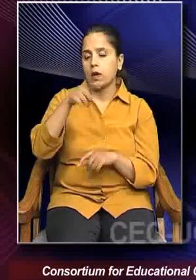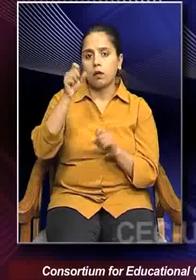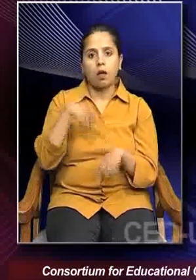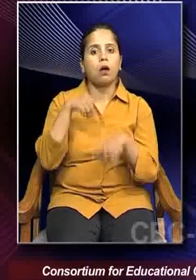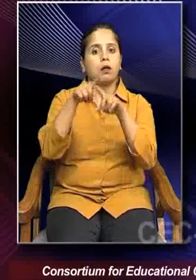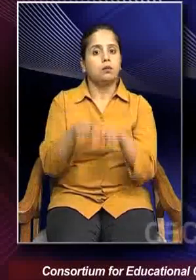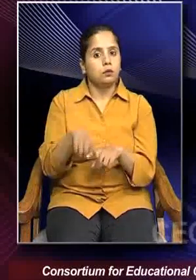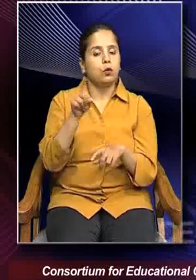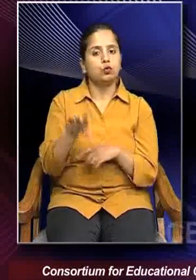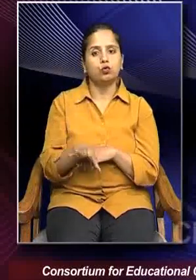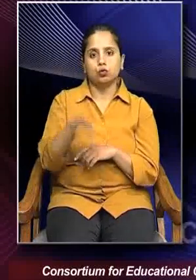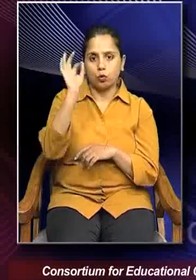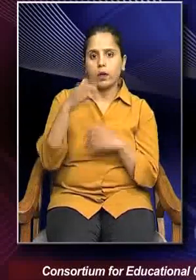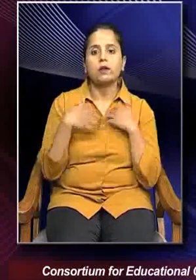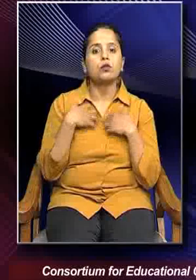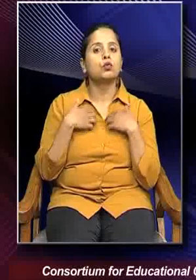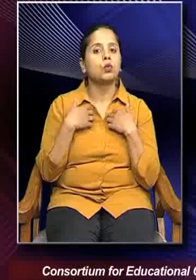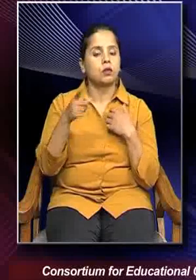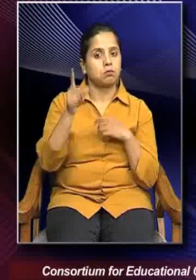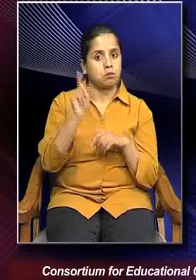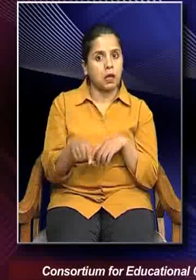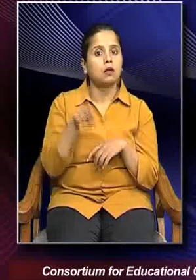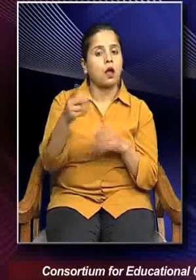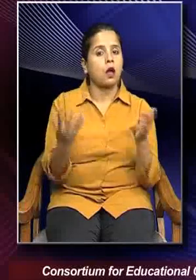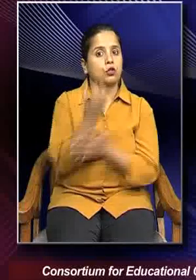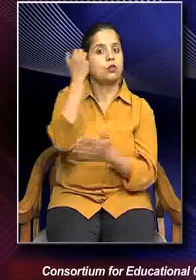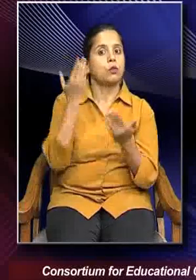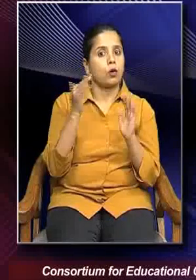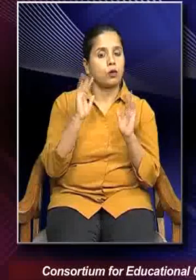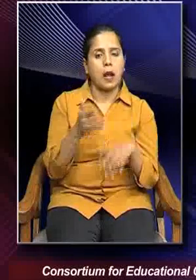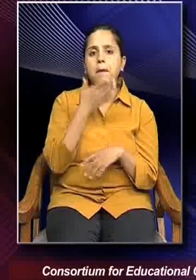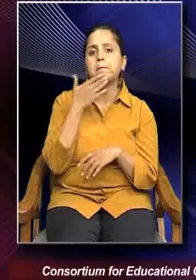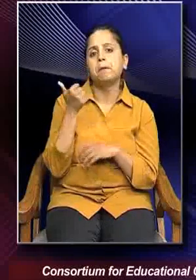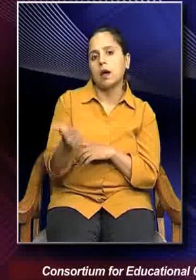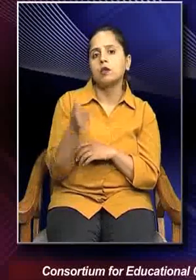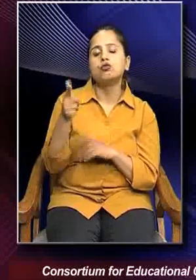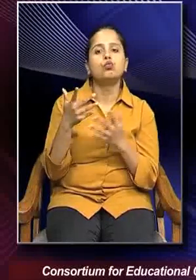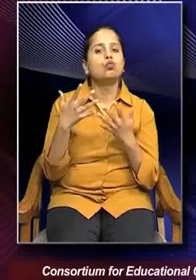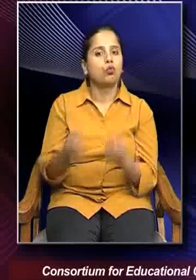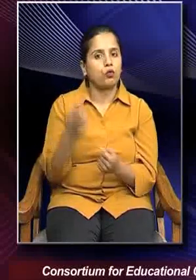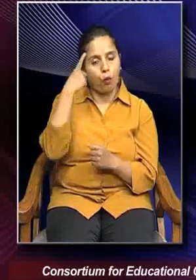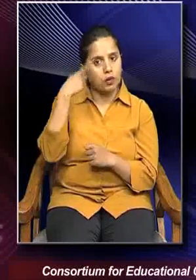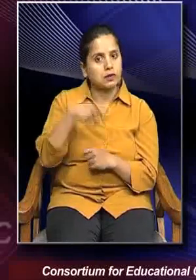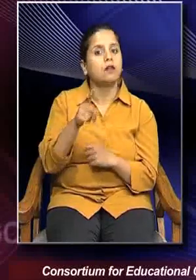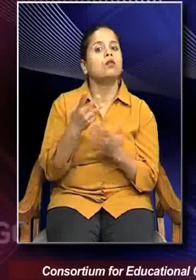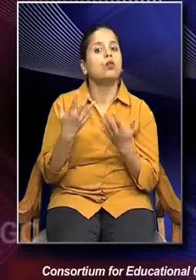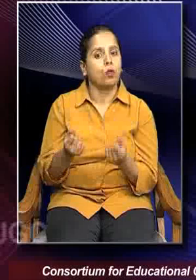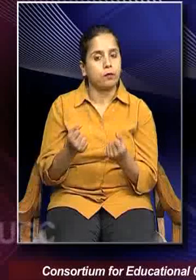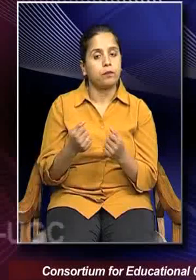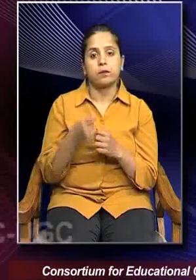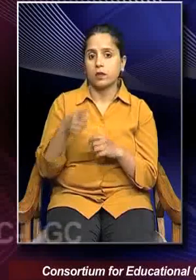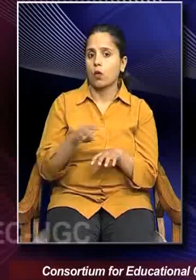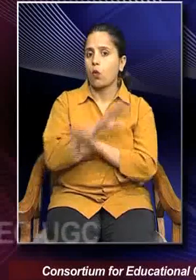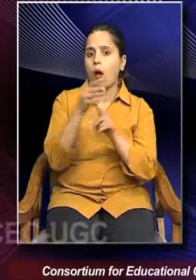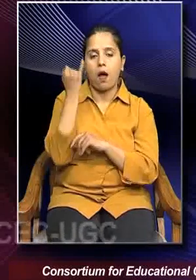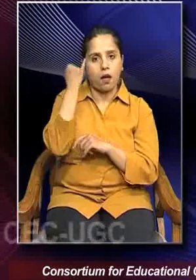depending upon their choices and interests, should be able to achieve the best they want for themselves. So that is the whole